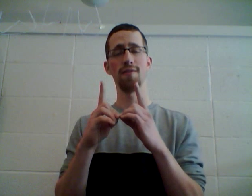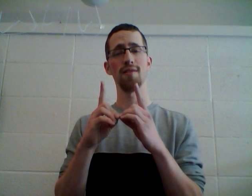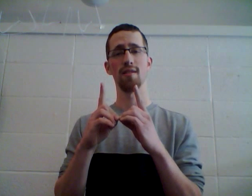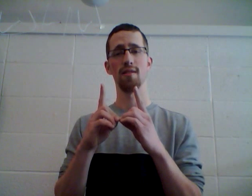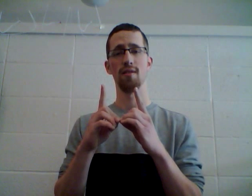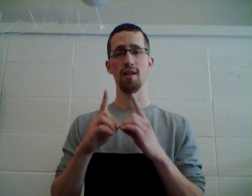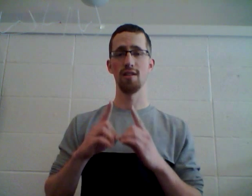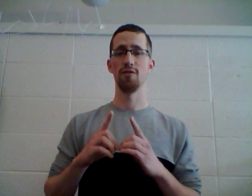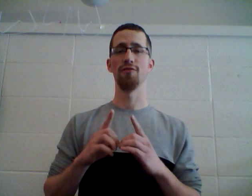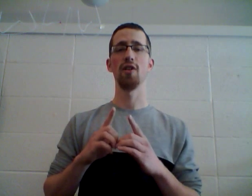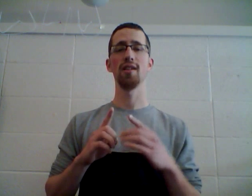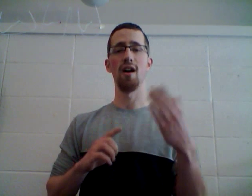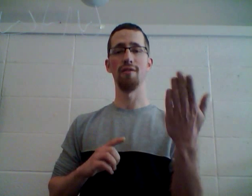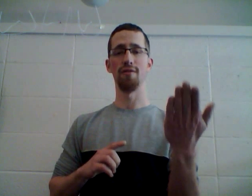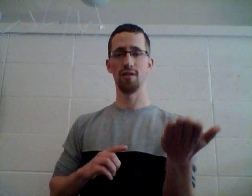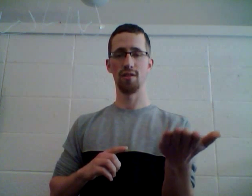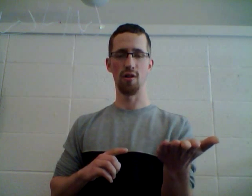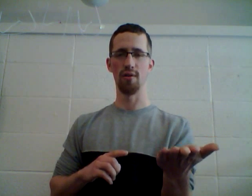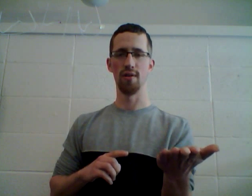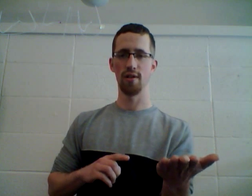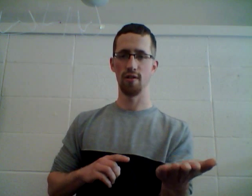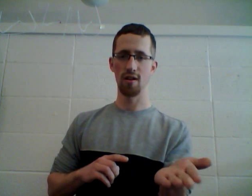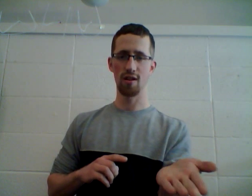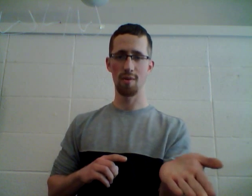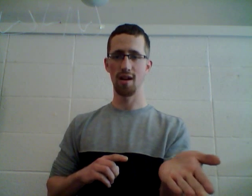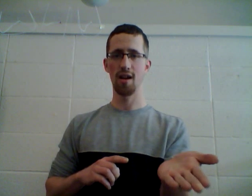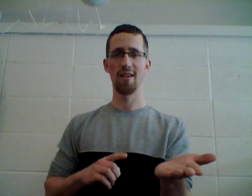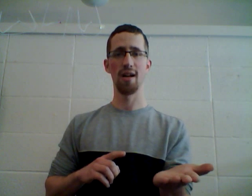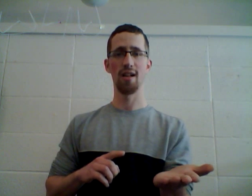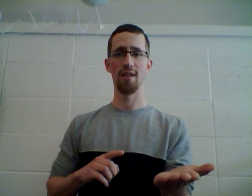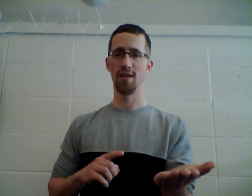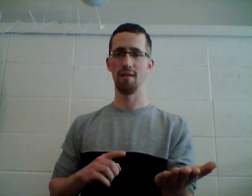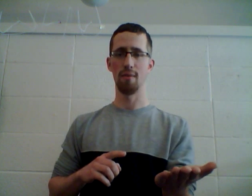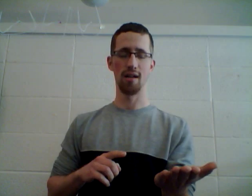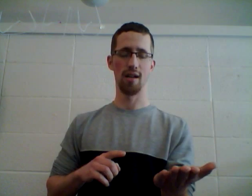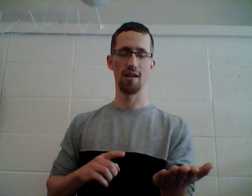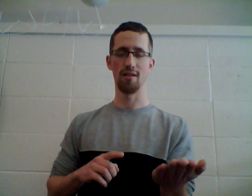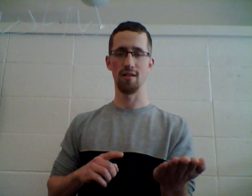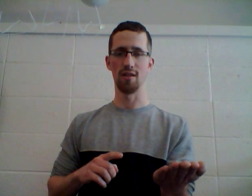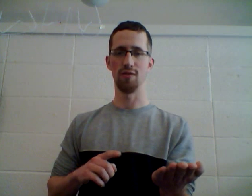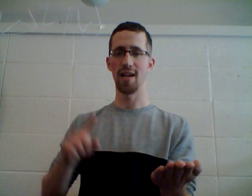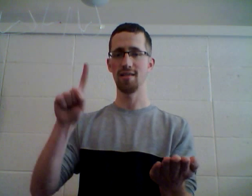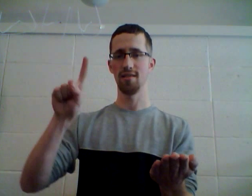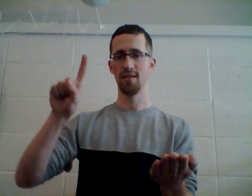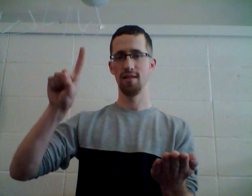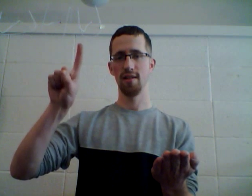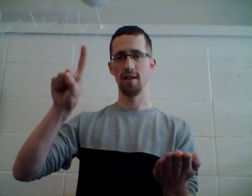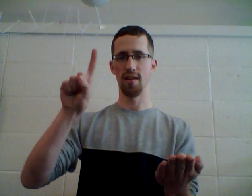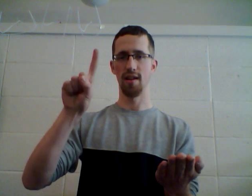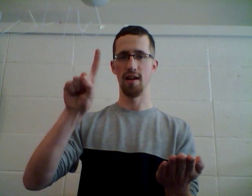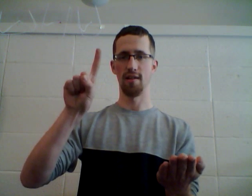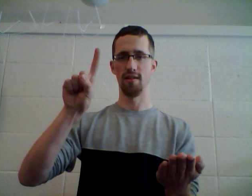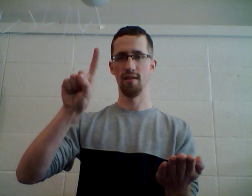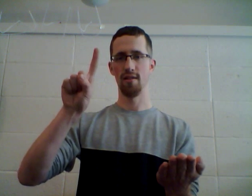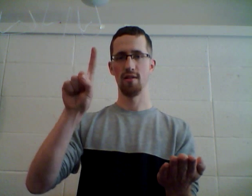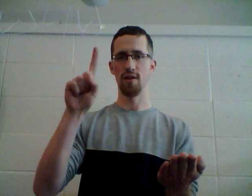Fifth is to fall in love. So your non-dominant hand, my left hand in my case, is flat, and then your